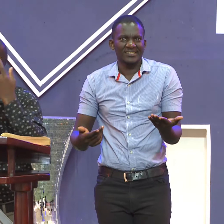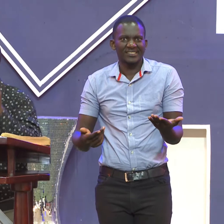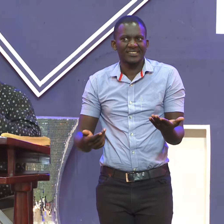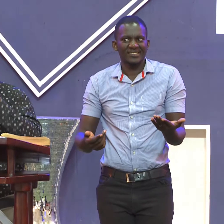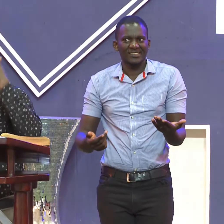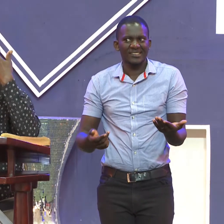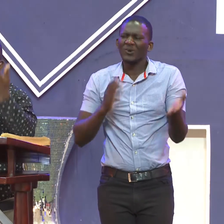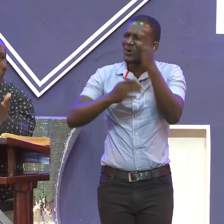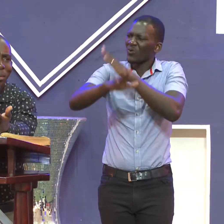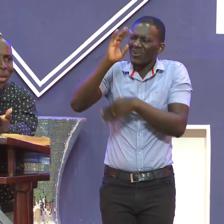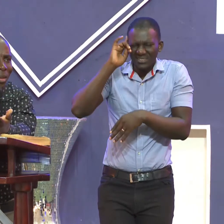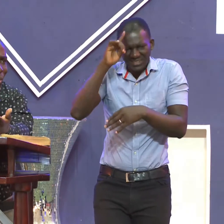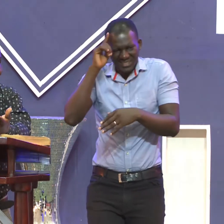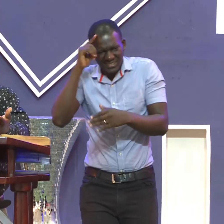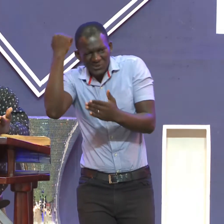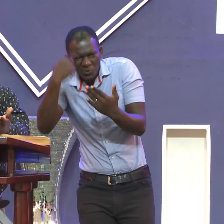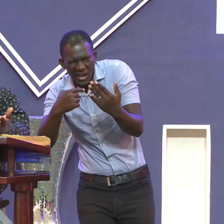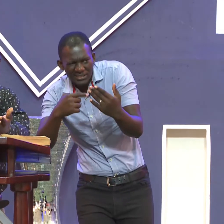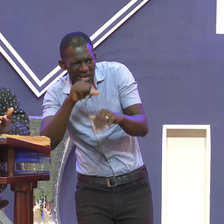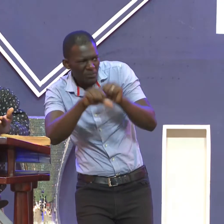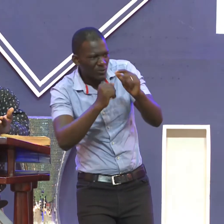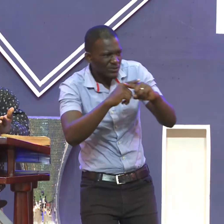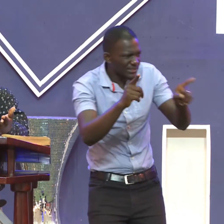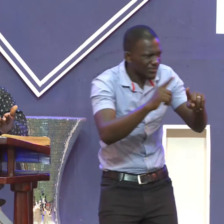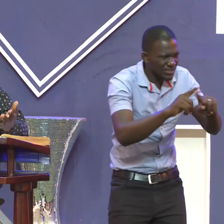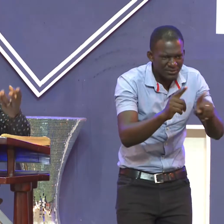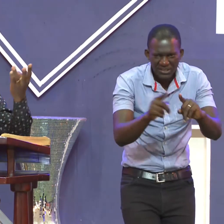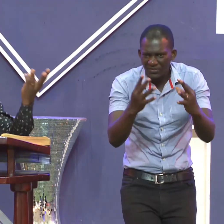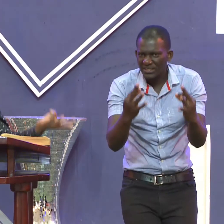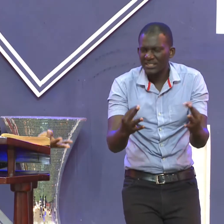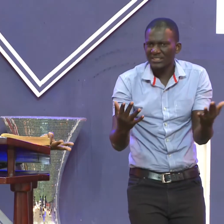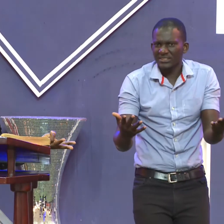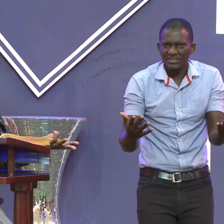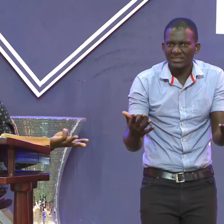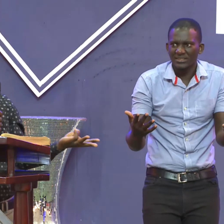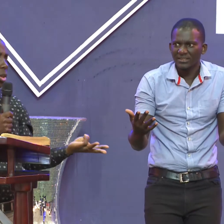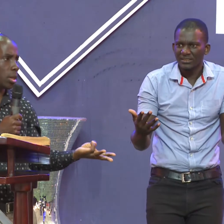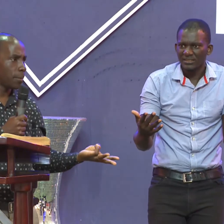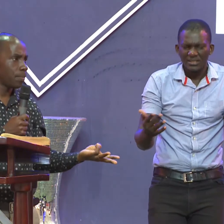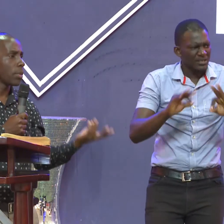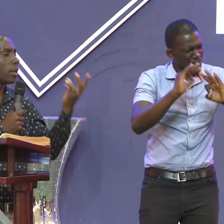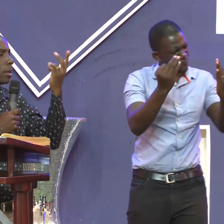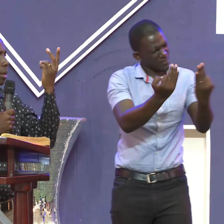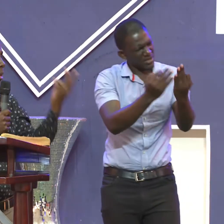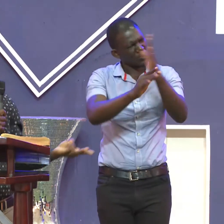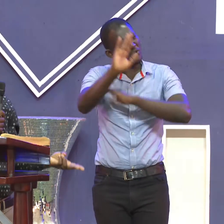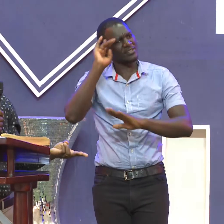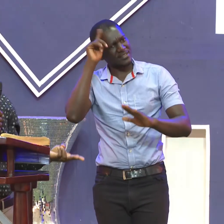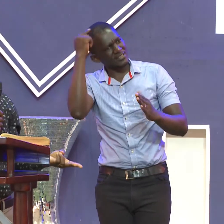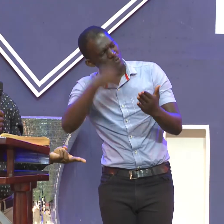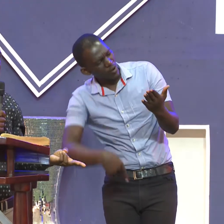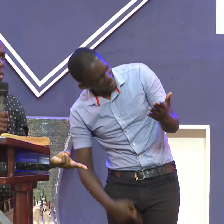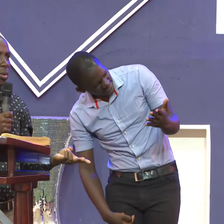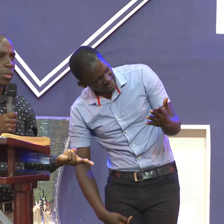the Lord. Alowoza ki ku bintu ebyenjawo, and what is his opinion among his different things. What is his opinion about our